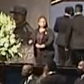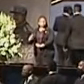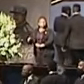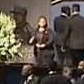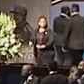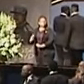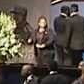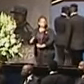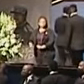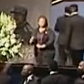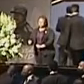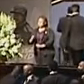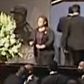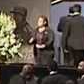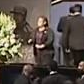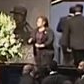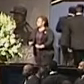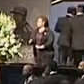Heat. Heat.